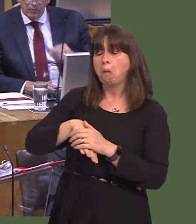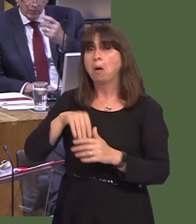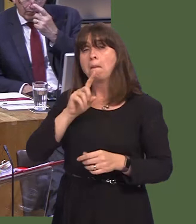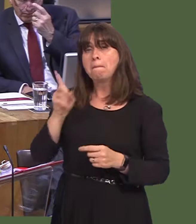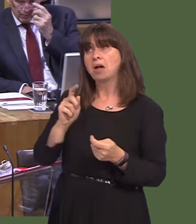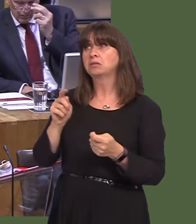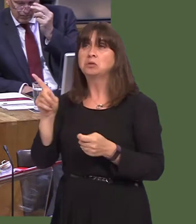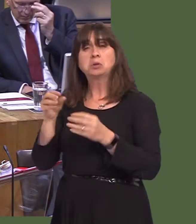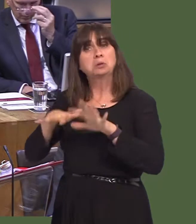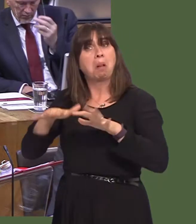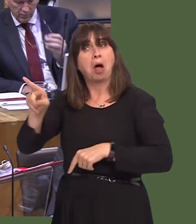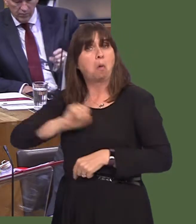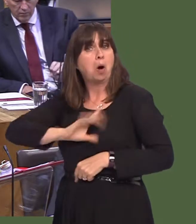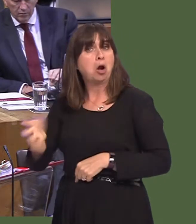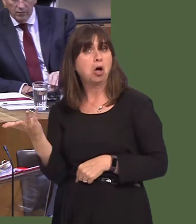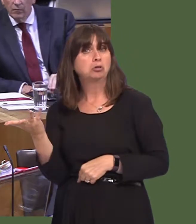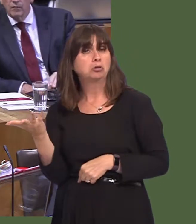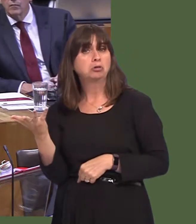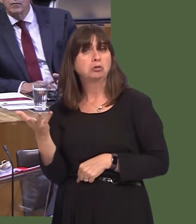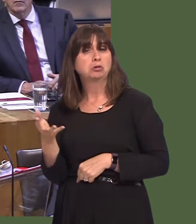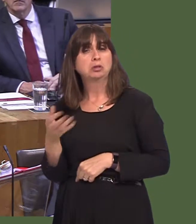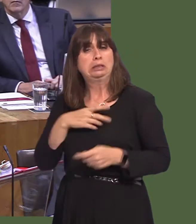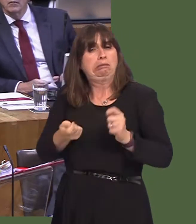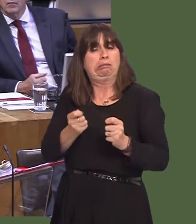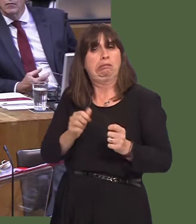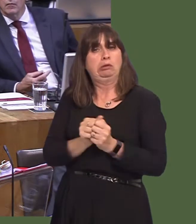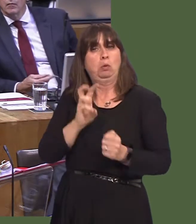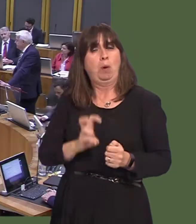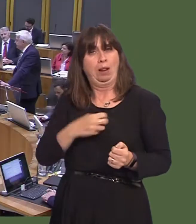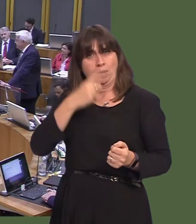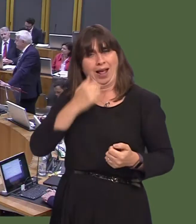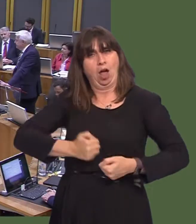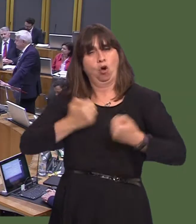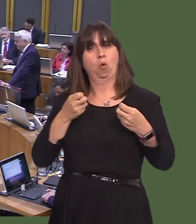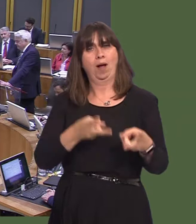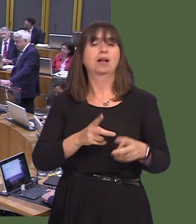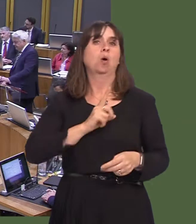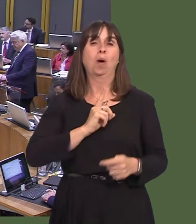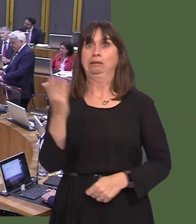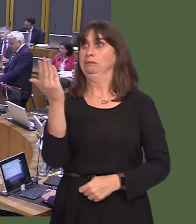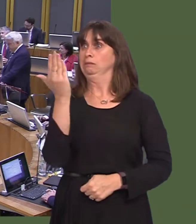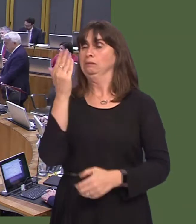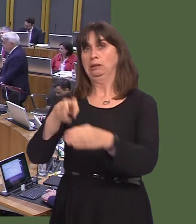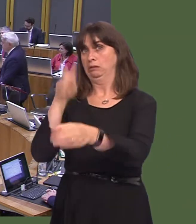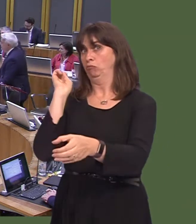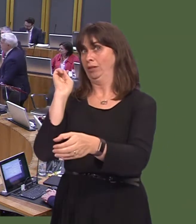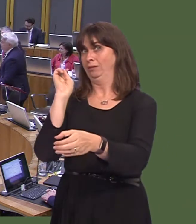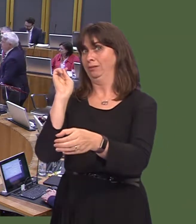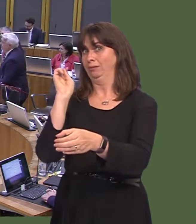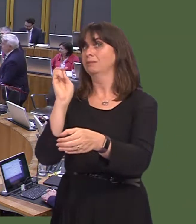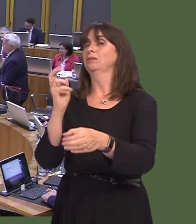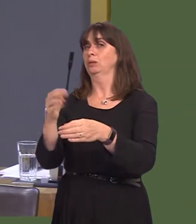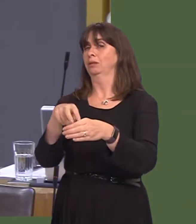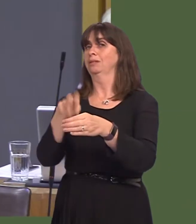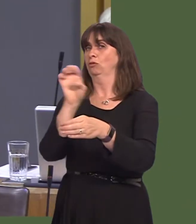work to a model like that, then I see no reason why the UK can't construct its own model. We are running out of time, First Minister, and you